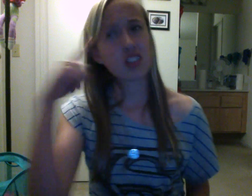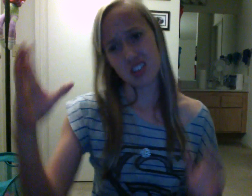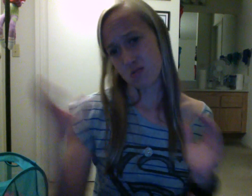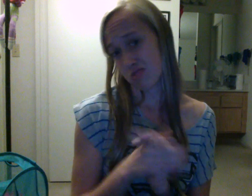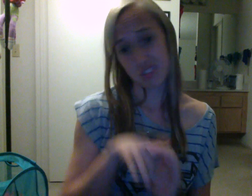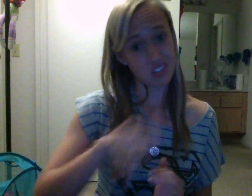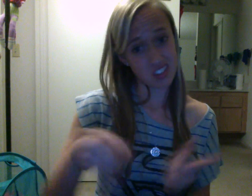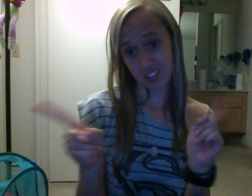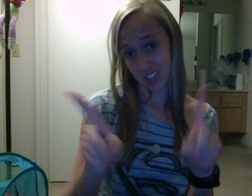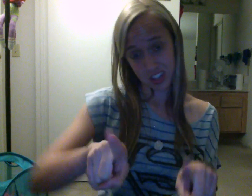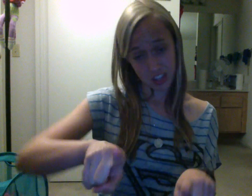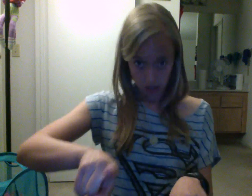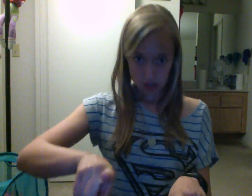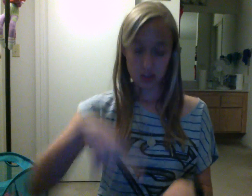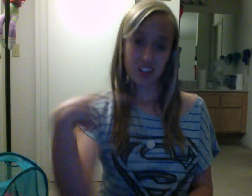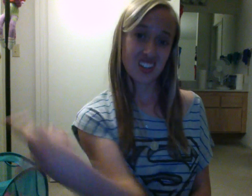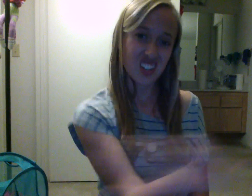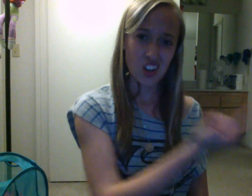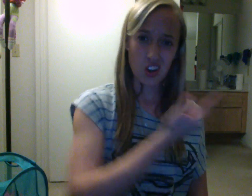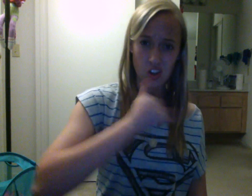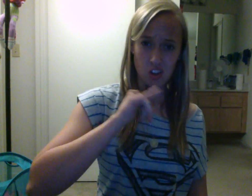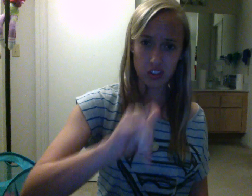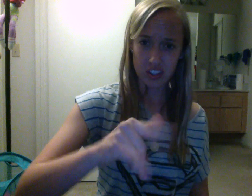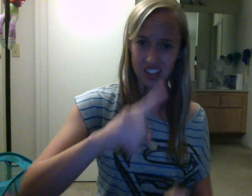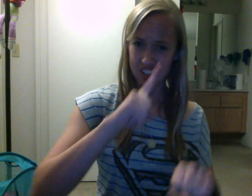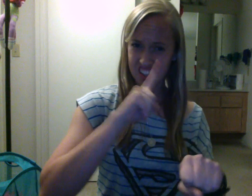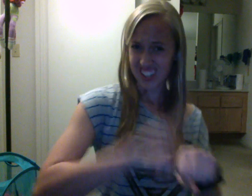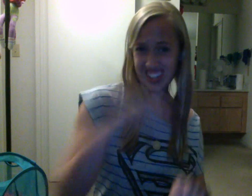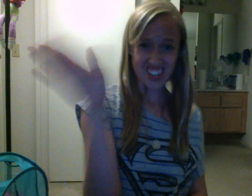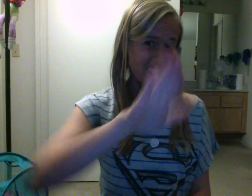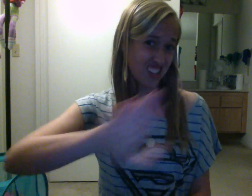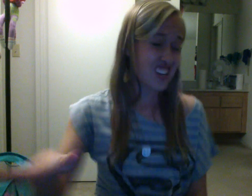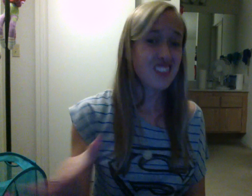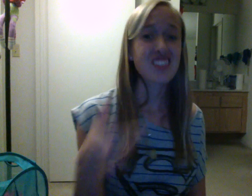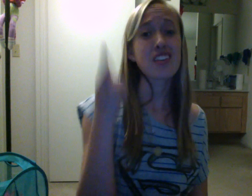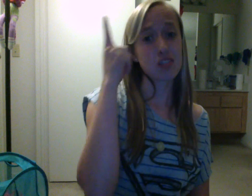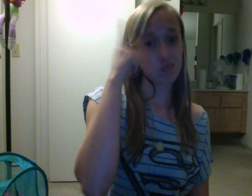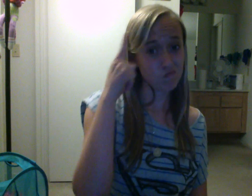can't believe this happened And all this time I never thought